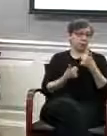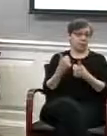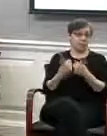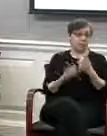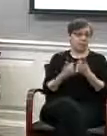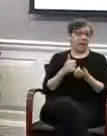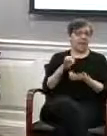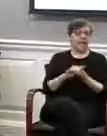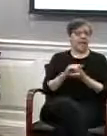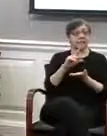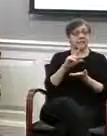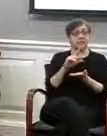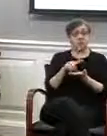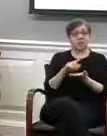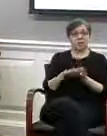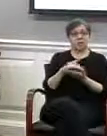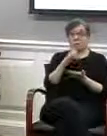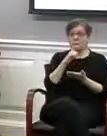here